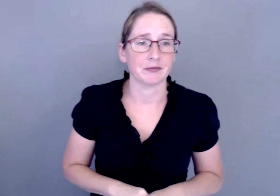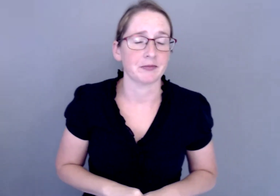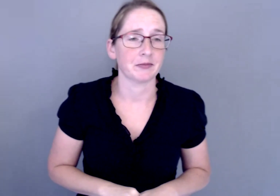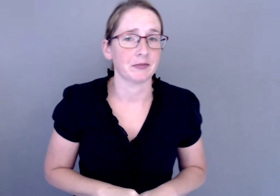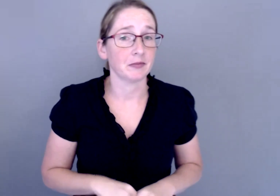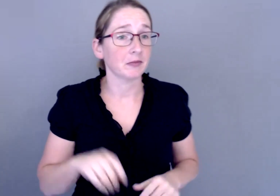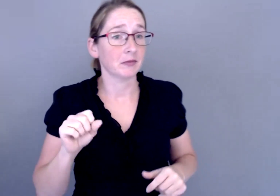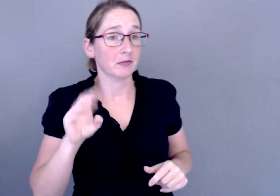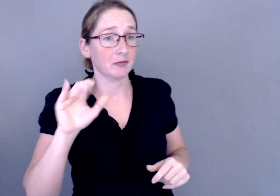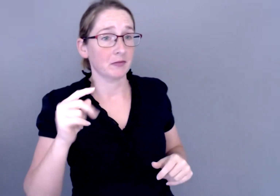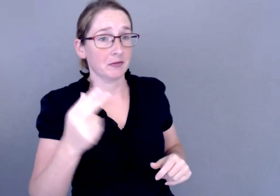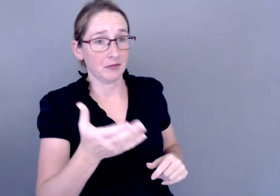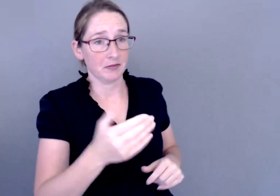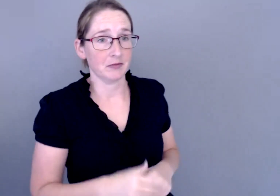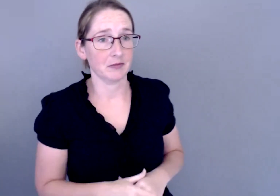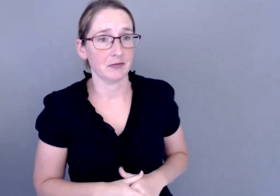Oh, yeah, Beth, go for it.